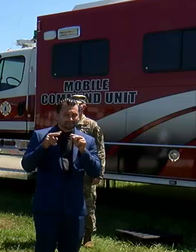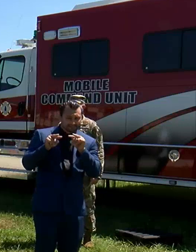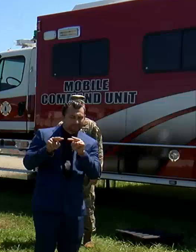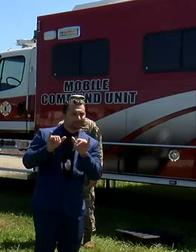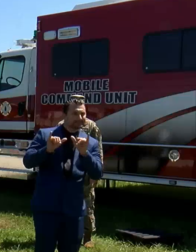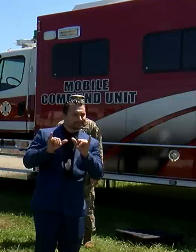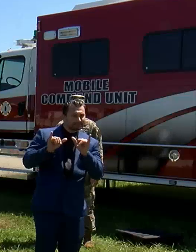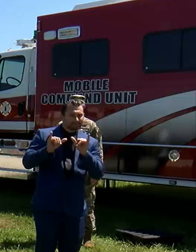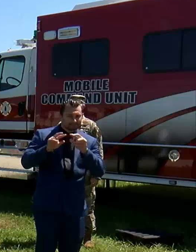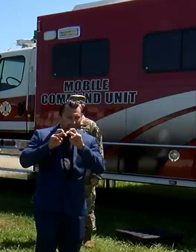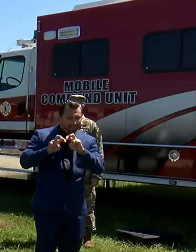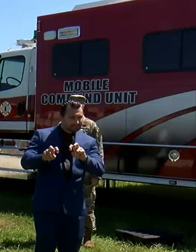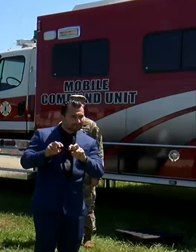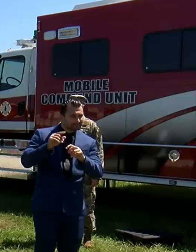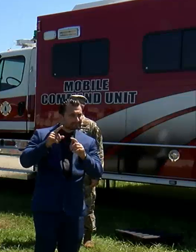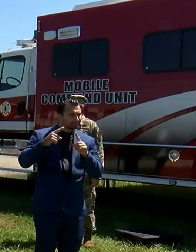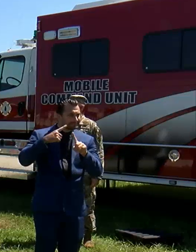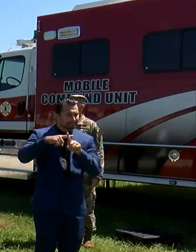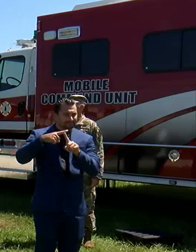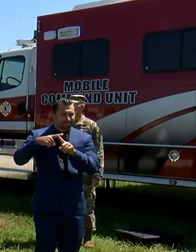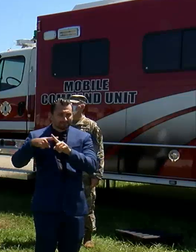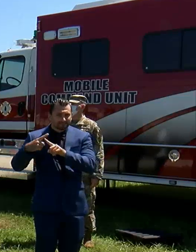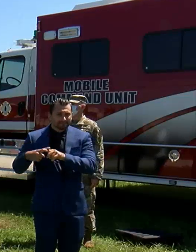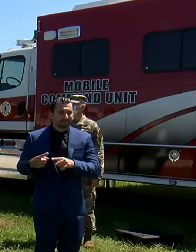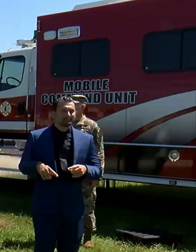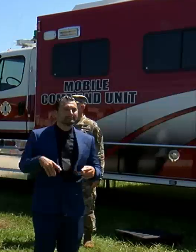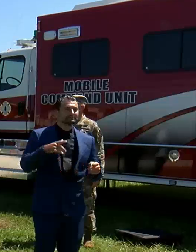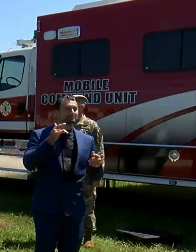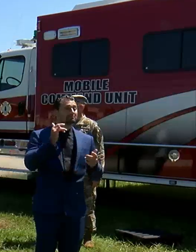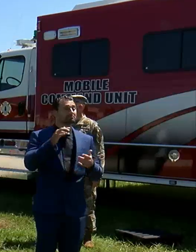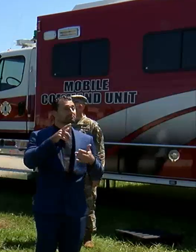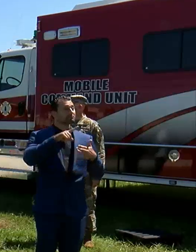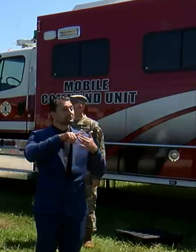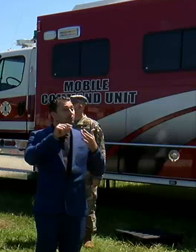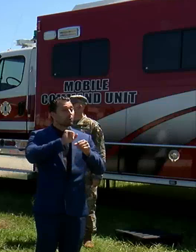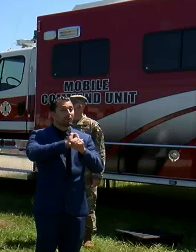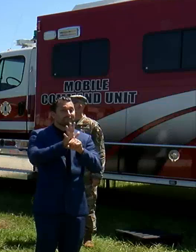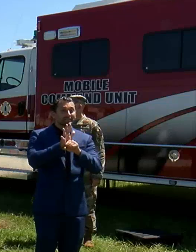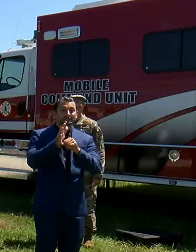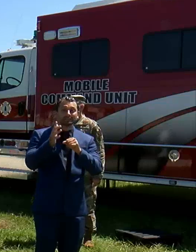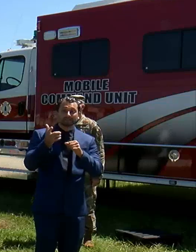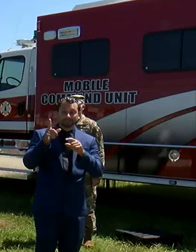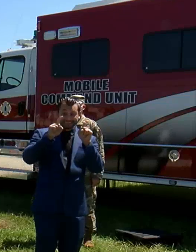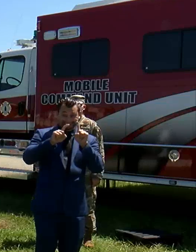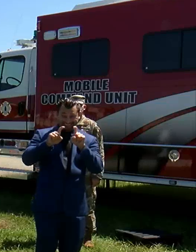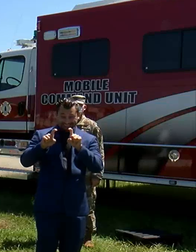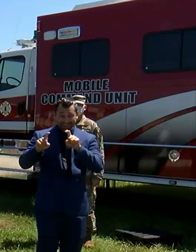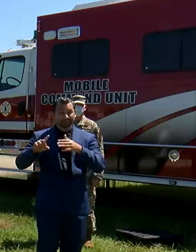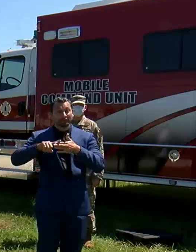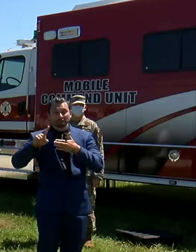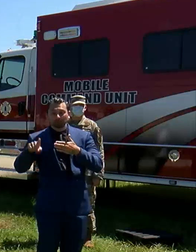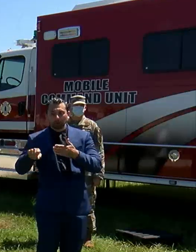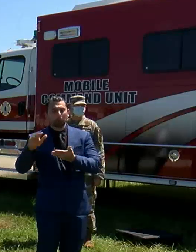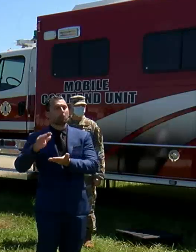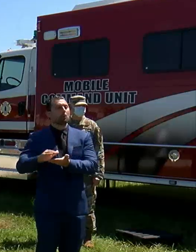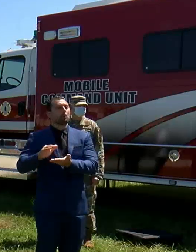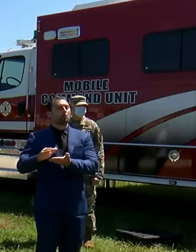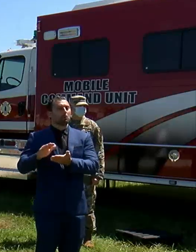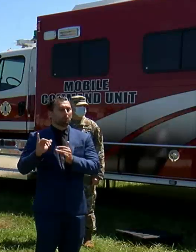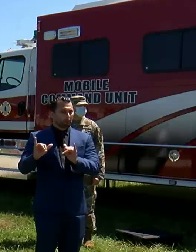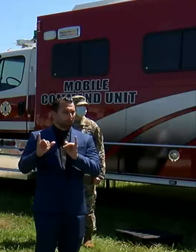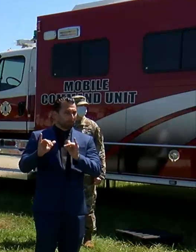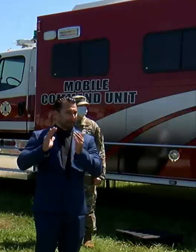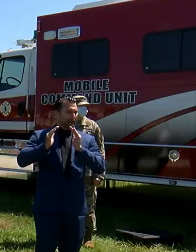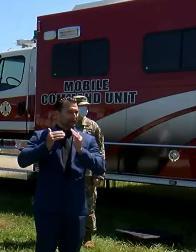test results have got to be the lowest percent positive since we've been doing any type of major testing. But it was about